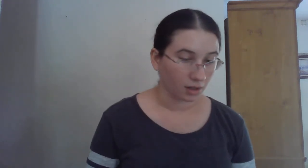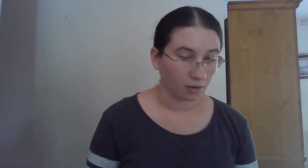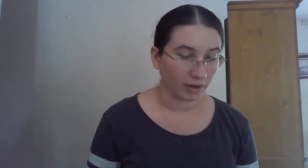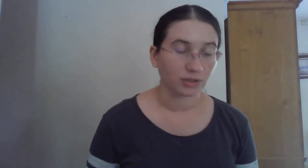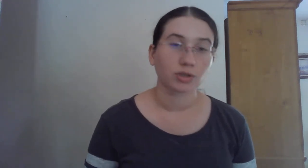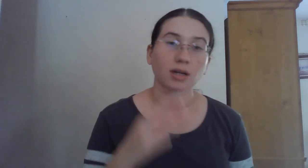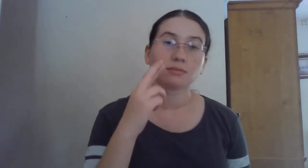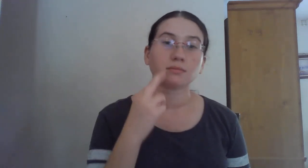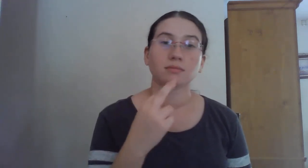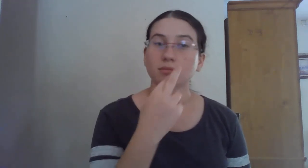Restaurant,